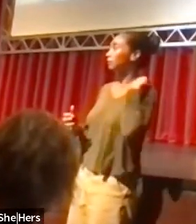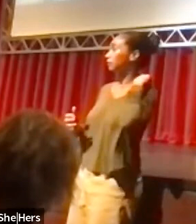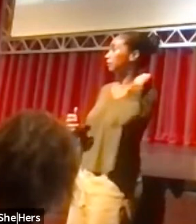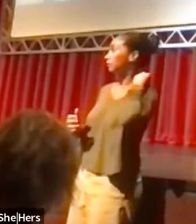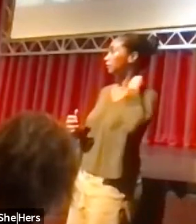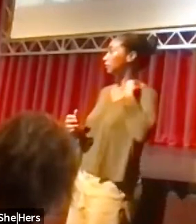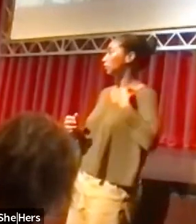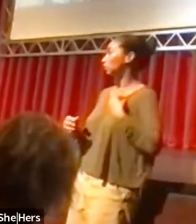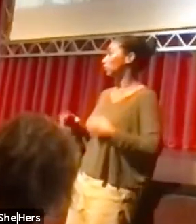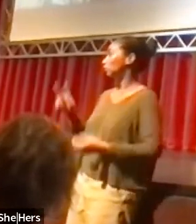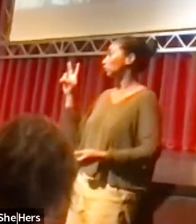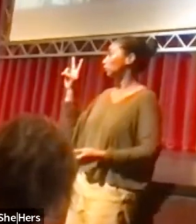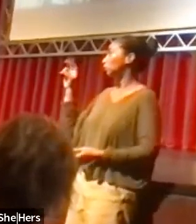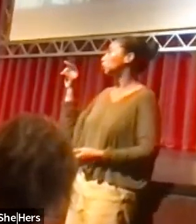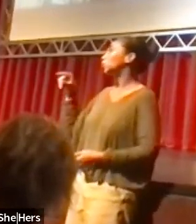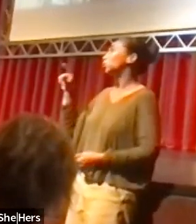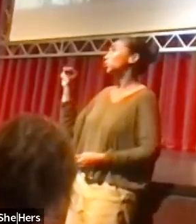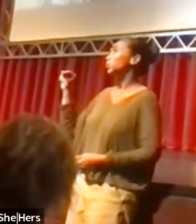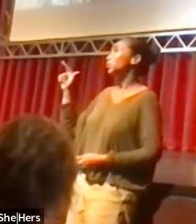2017 to